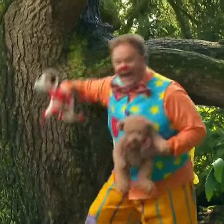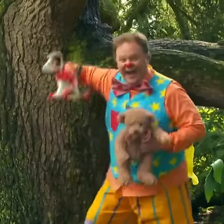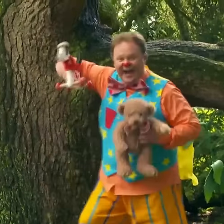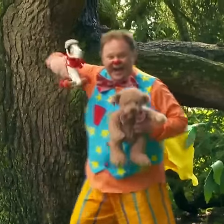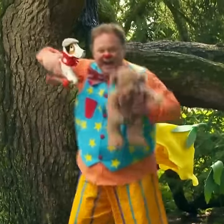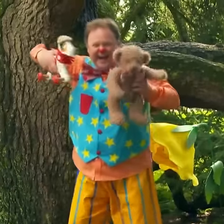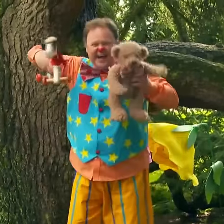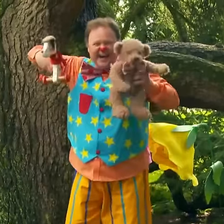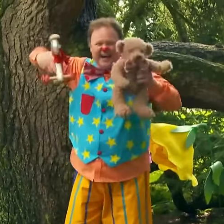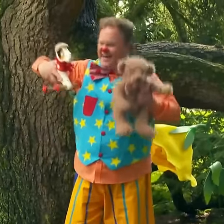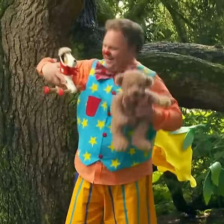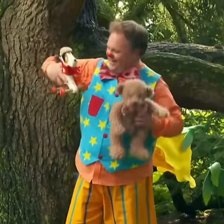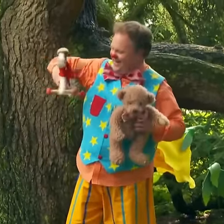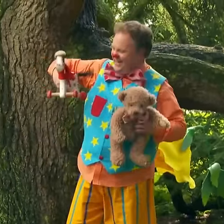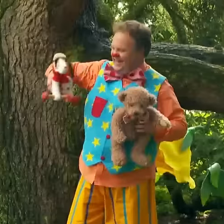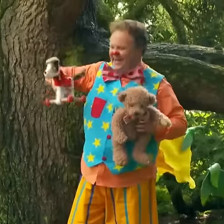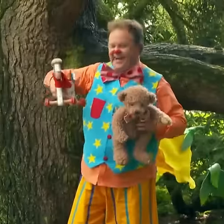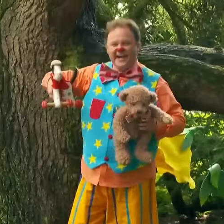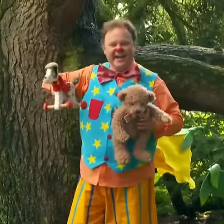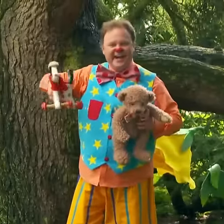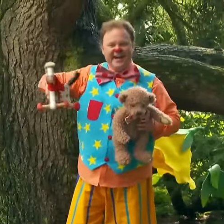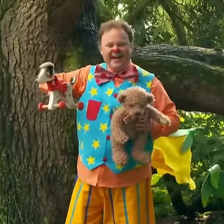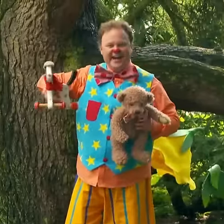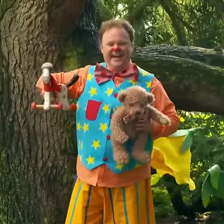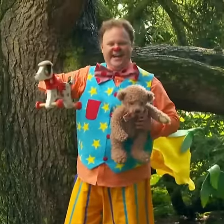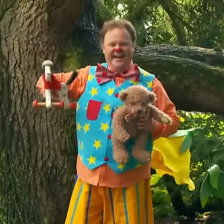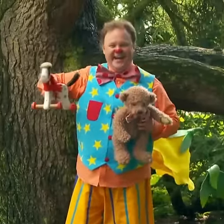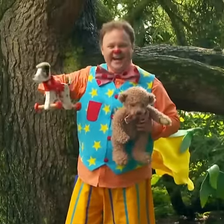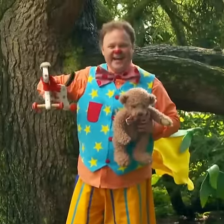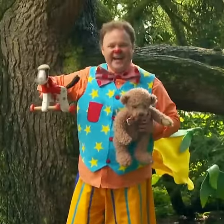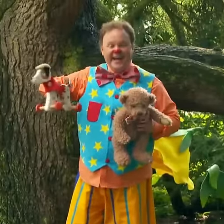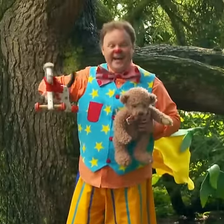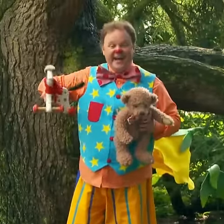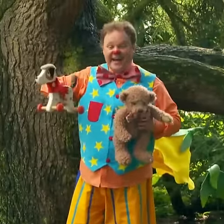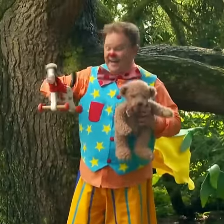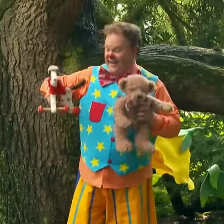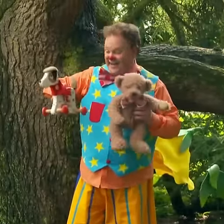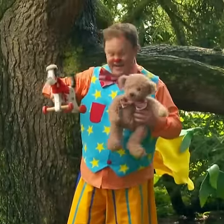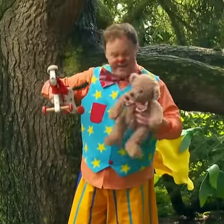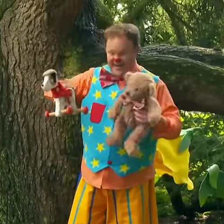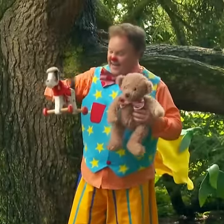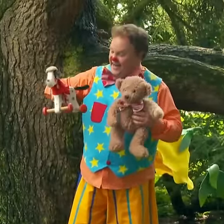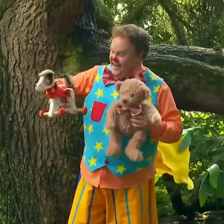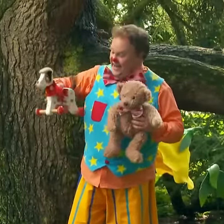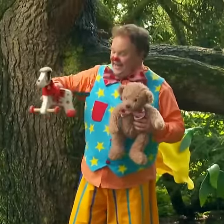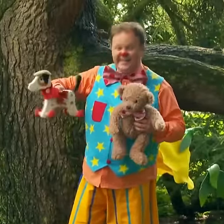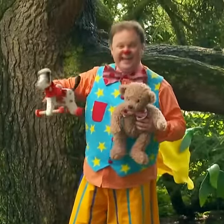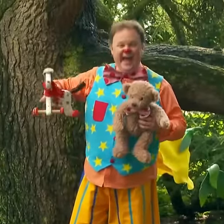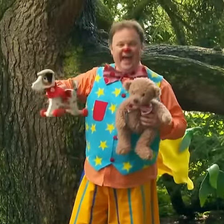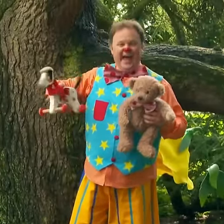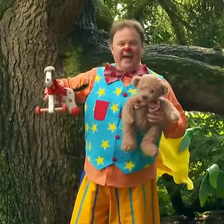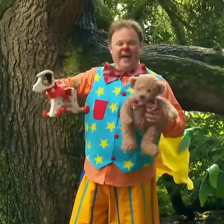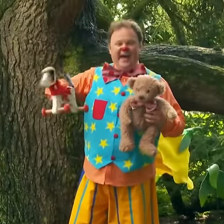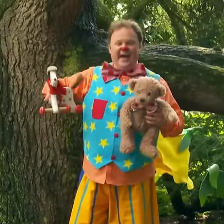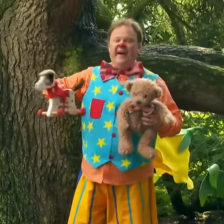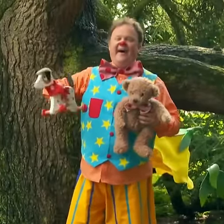Good seeking, Mr. Tumble. And very good hiding the puppy. Yeah!